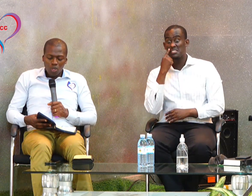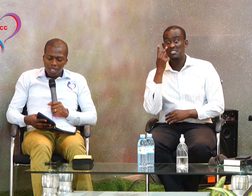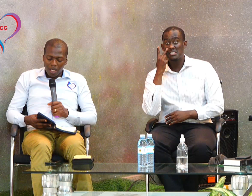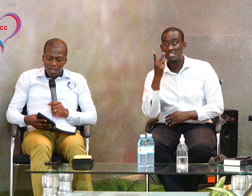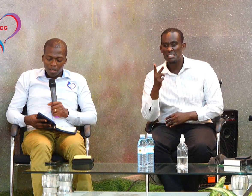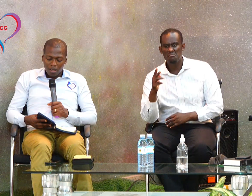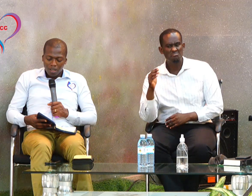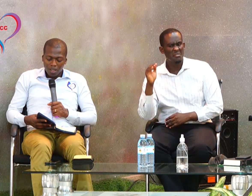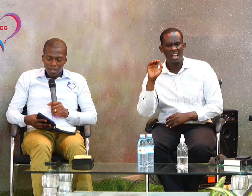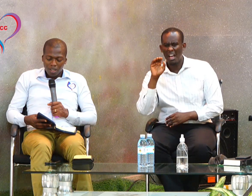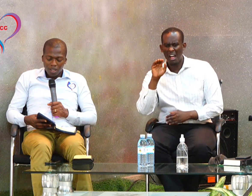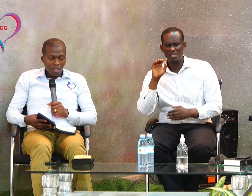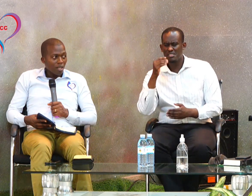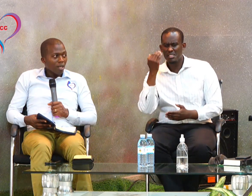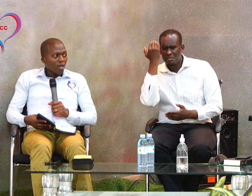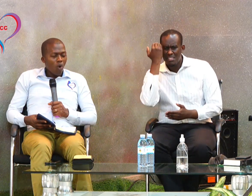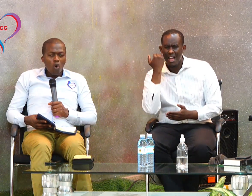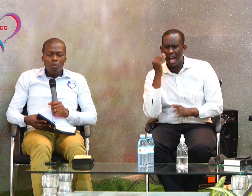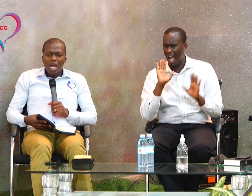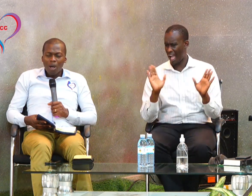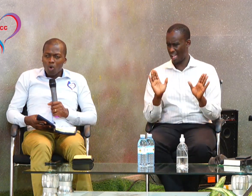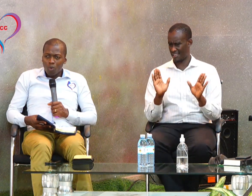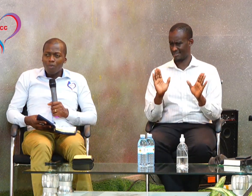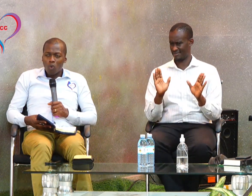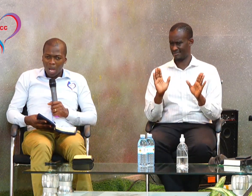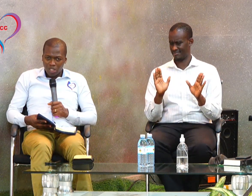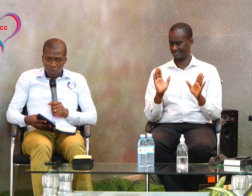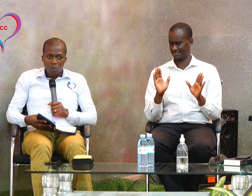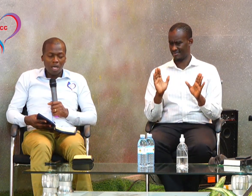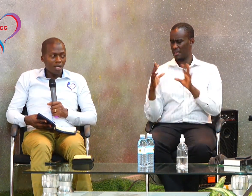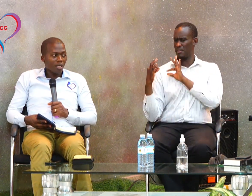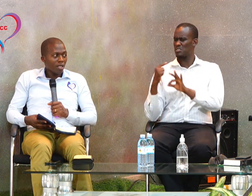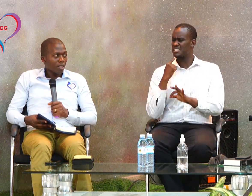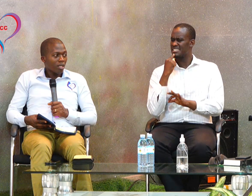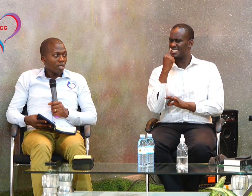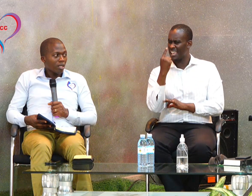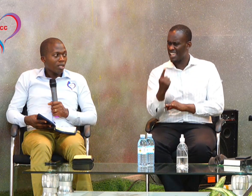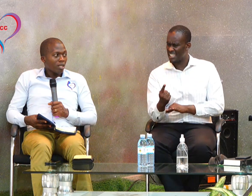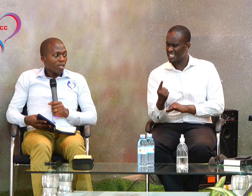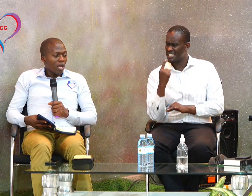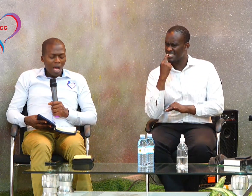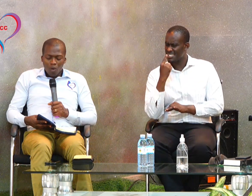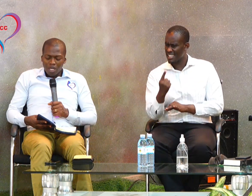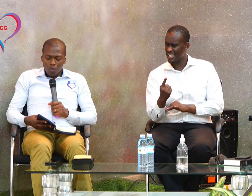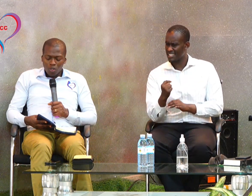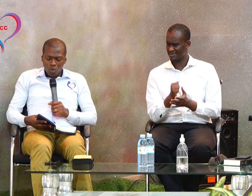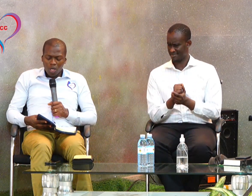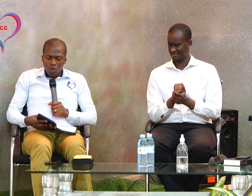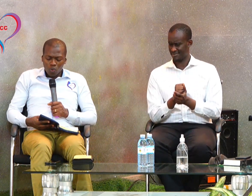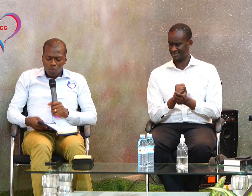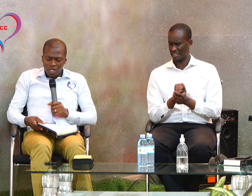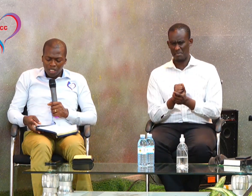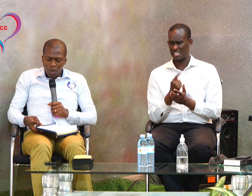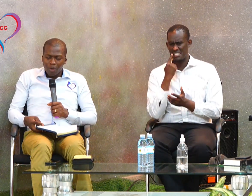musango kuye. At first glance, okumulabako obulabi ogwasooka. At first glance at this scripture. When